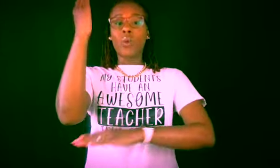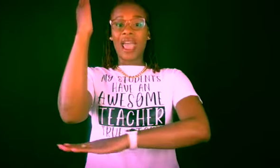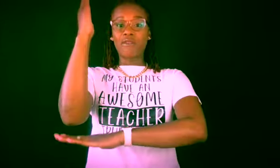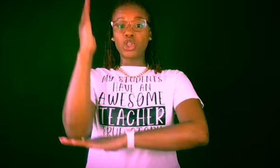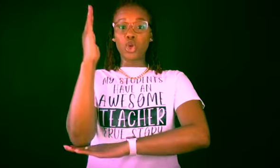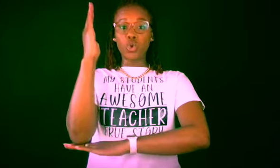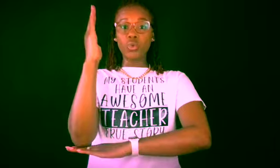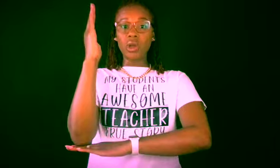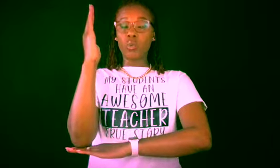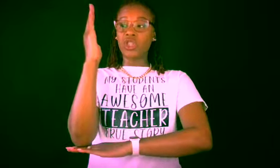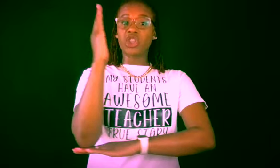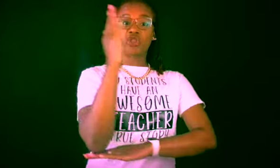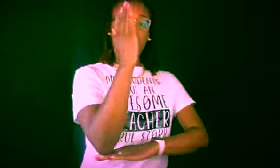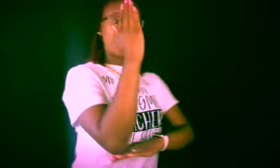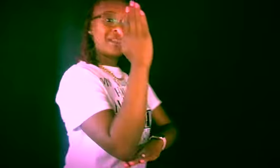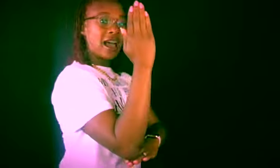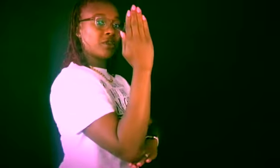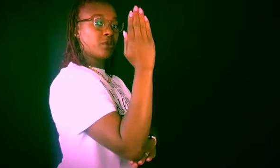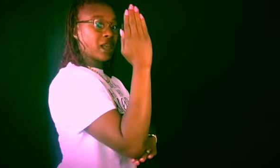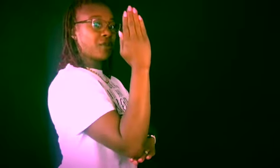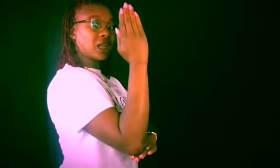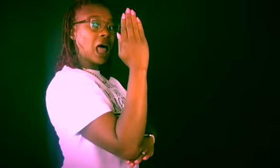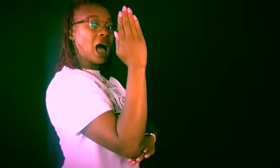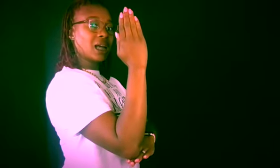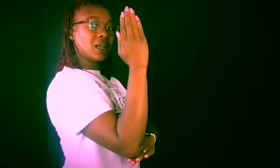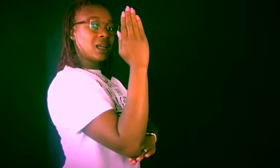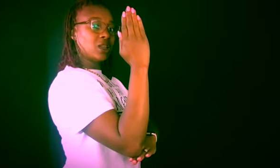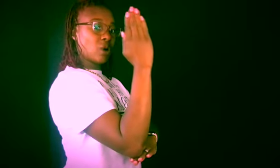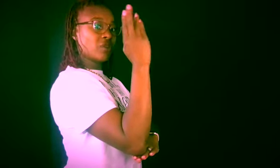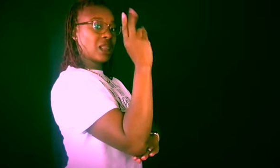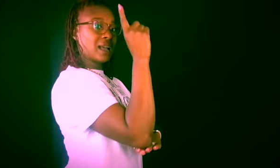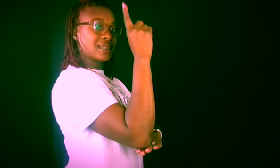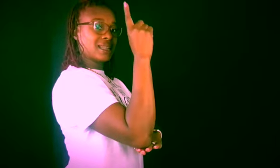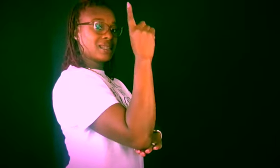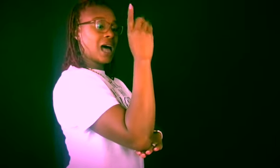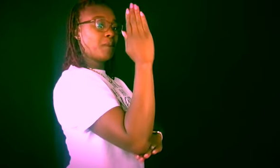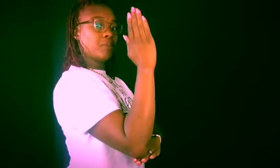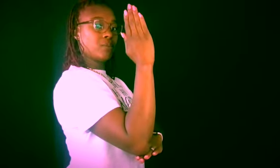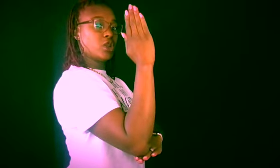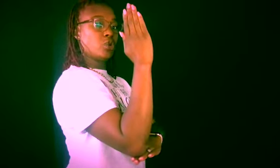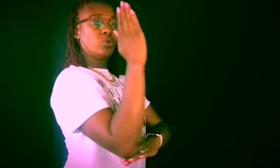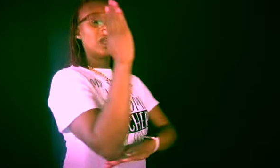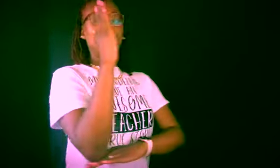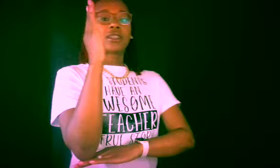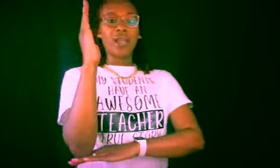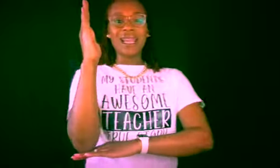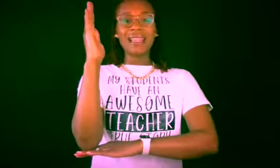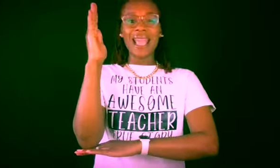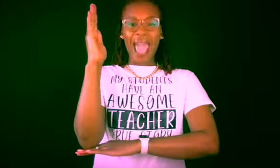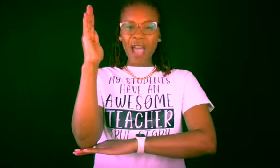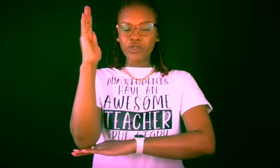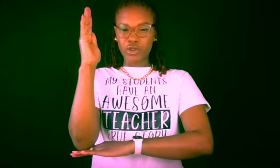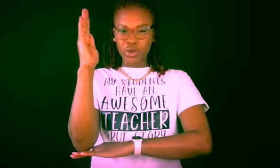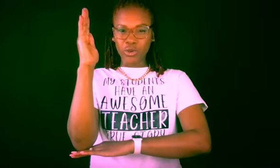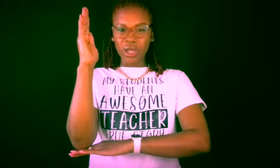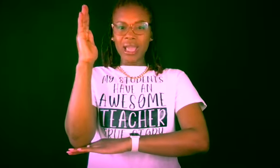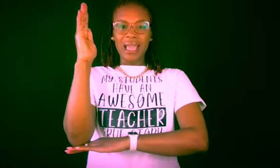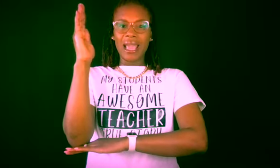have noon, which is straight up and down. If you think of a clock, 12 o'clock is at the top, noon. So anything afternoon, whether